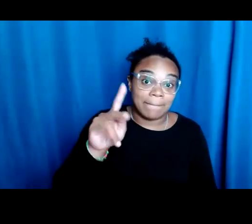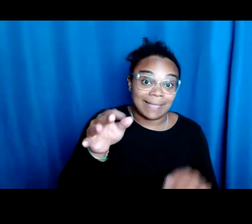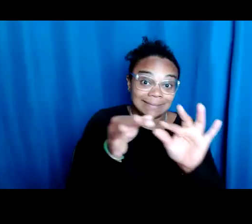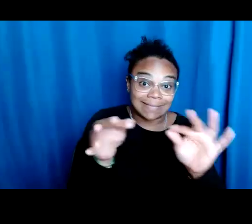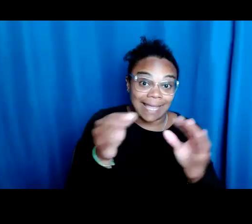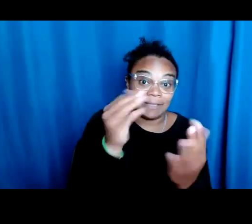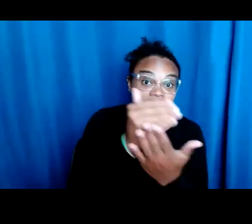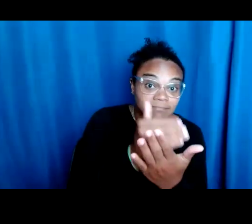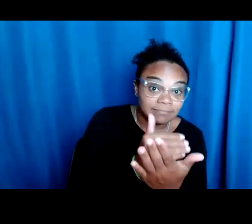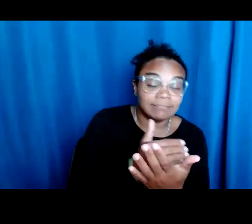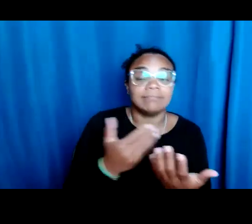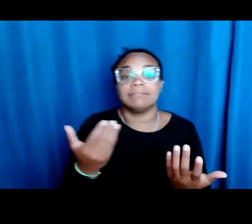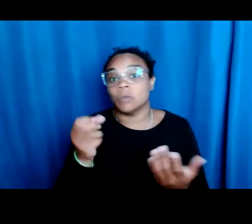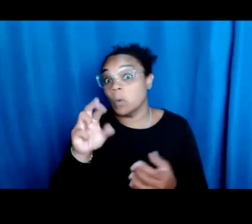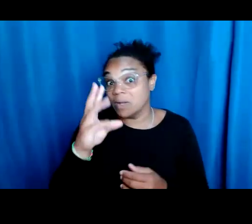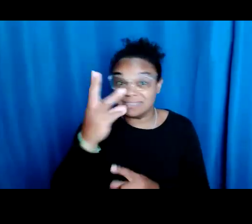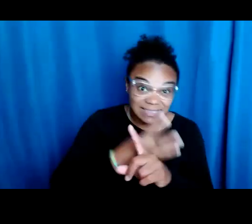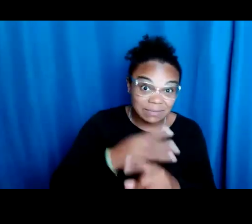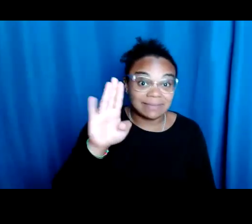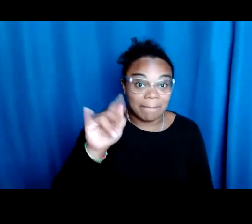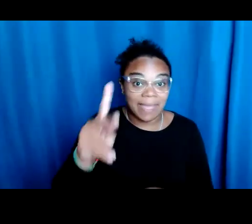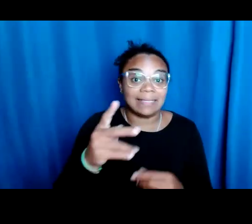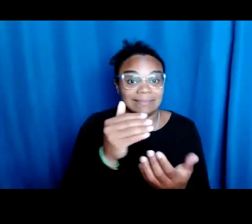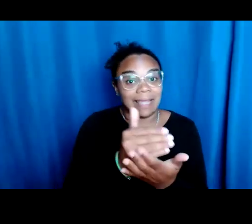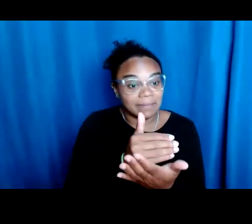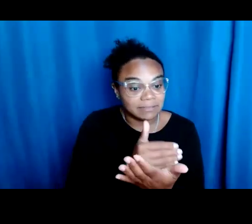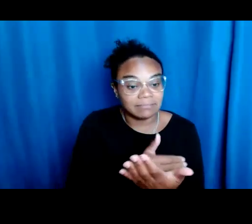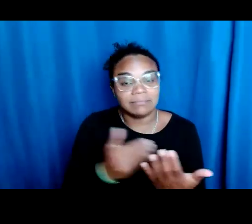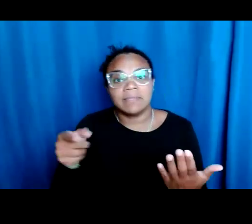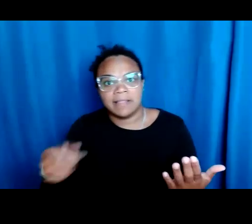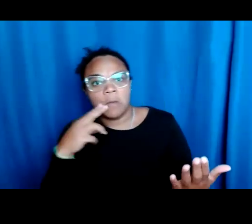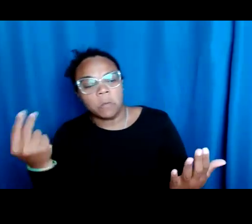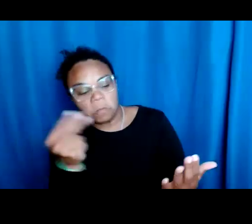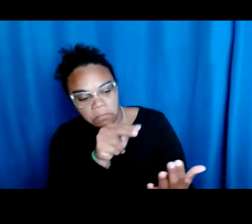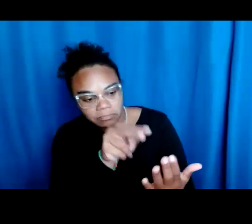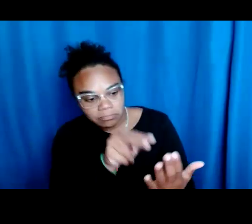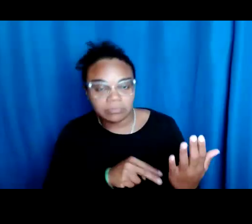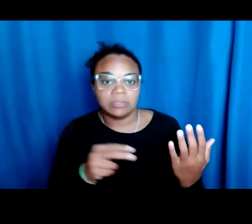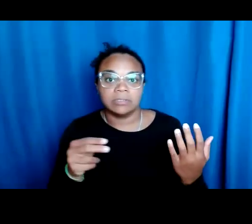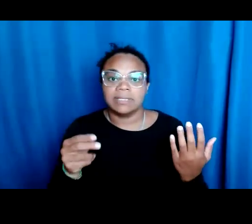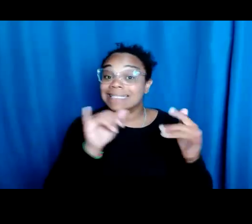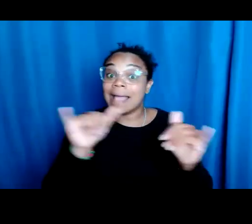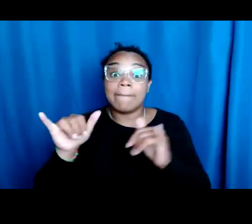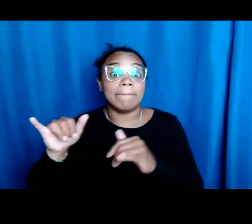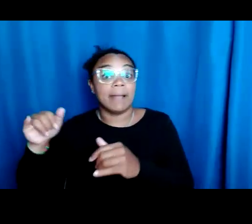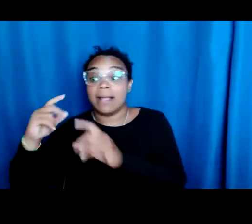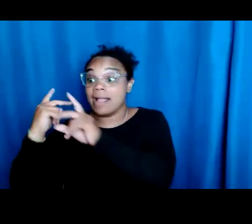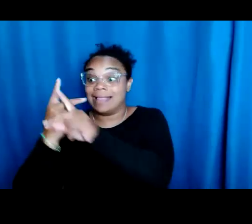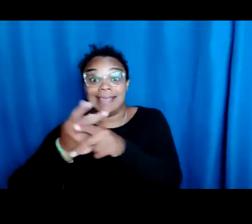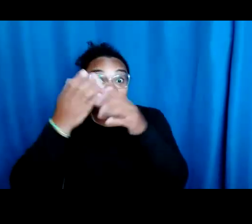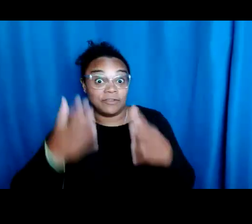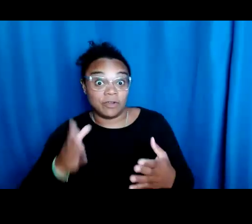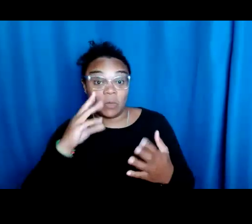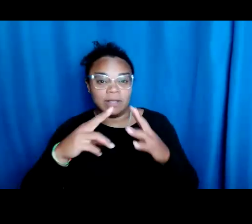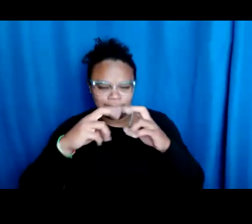And they review these bank statements just like a lender will look at the financial